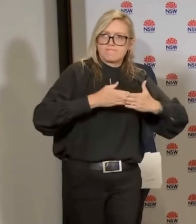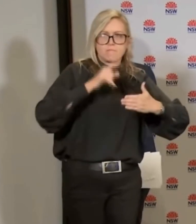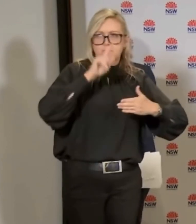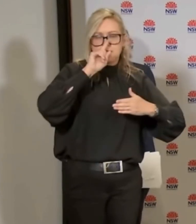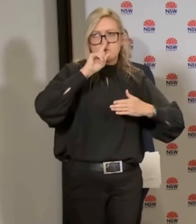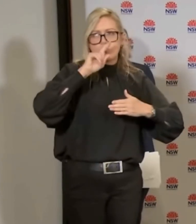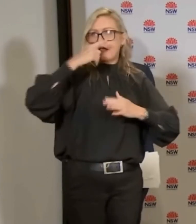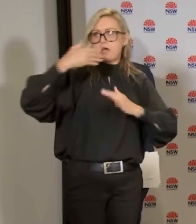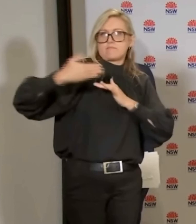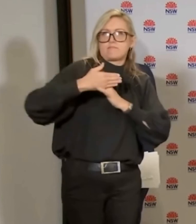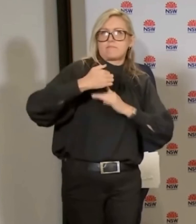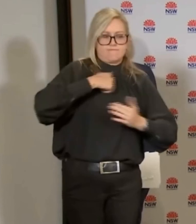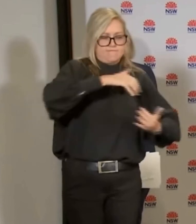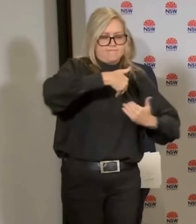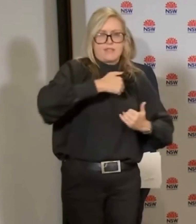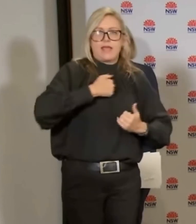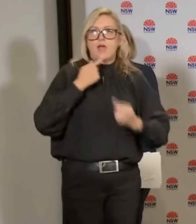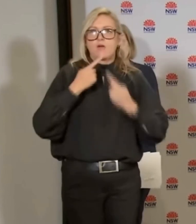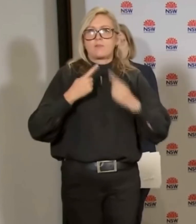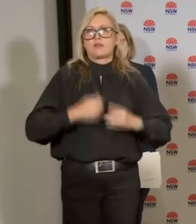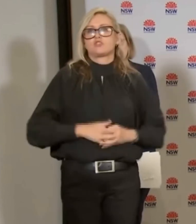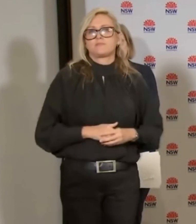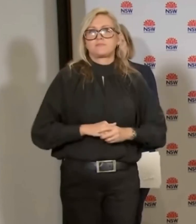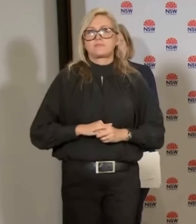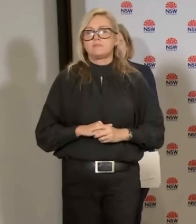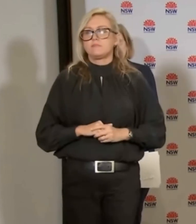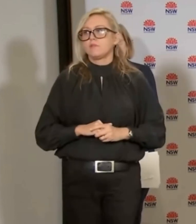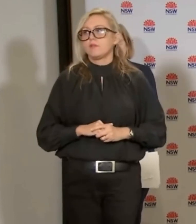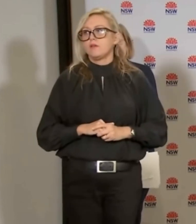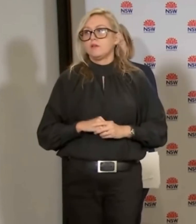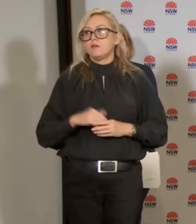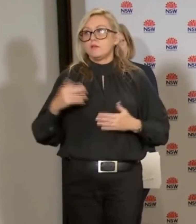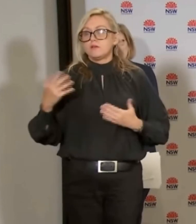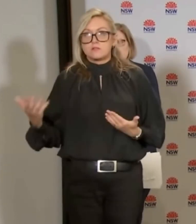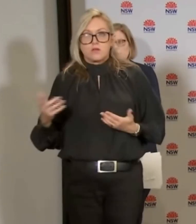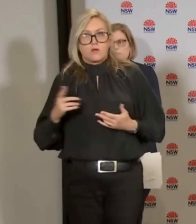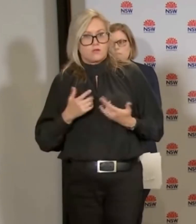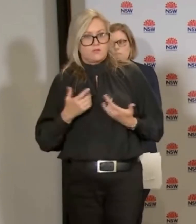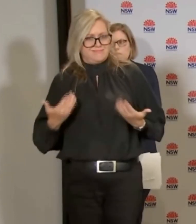citizens is reduced. So Last question, please. So when people hand over their data in an